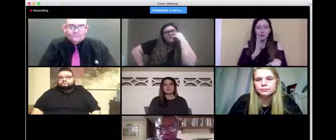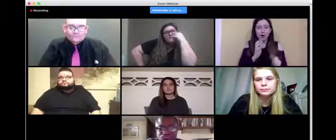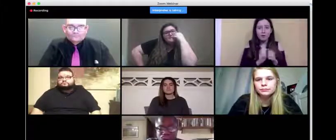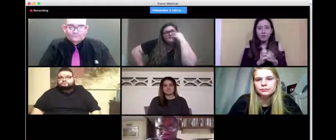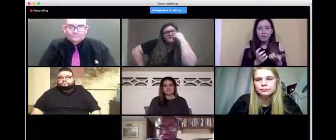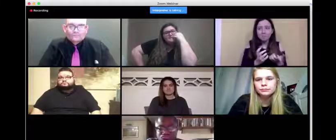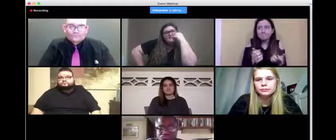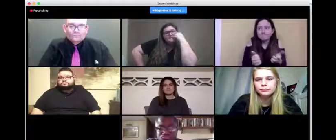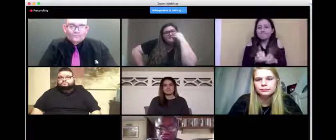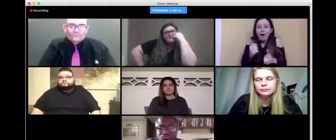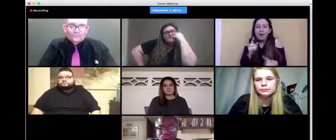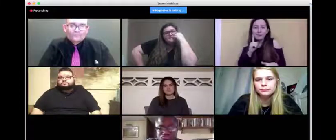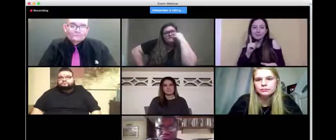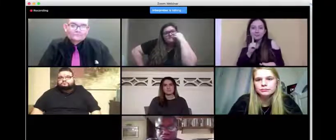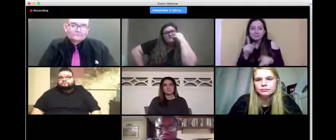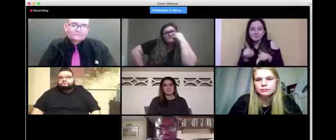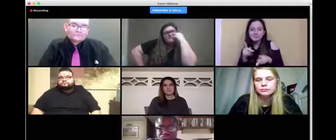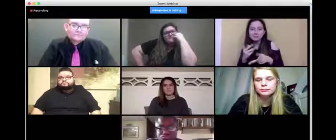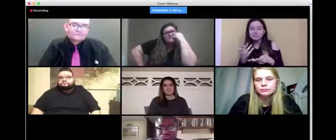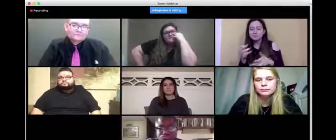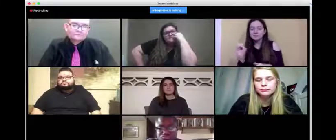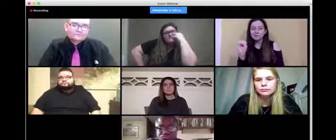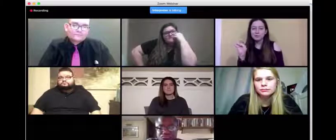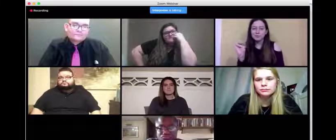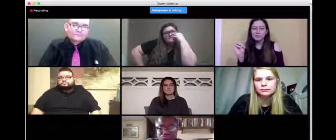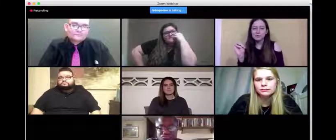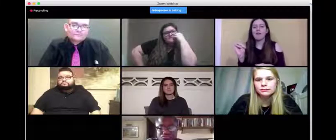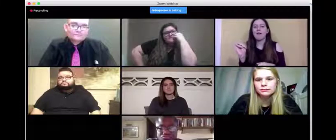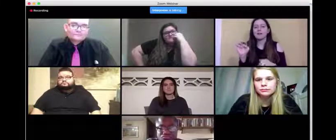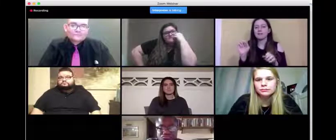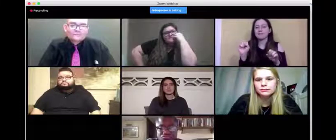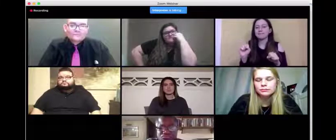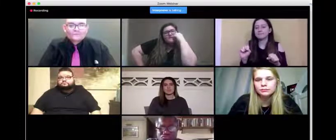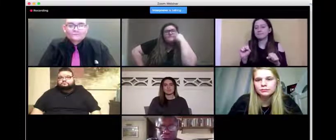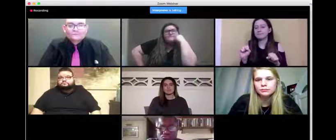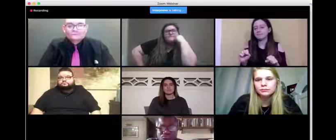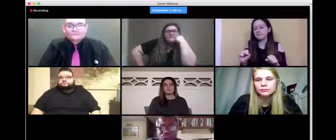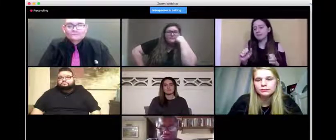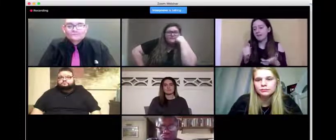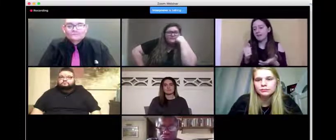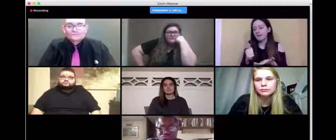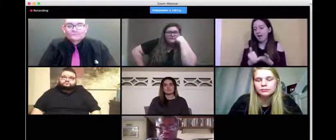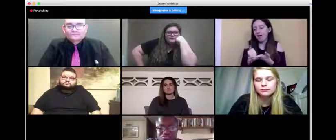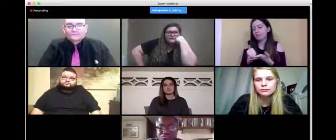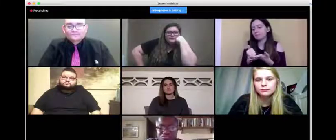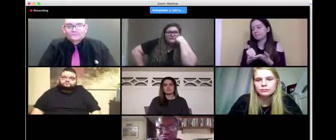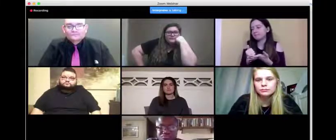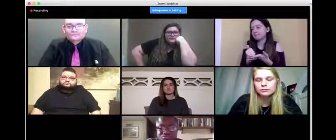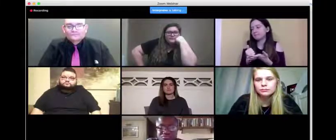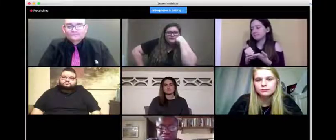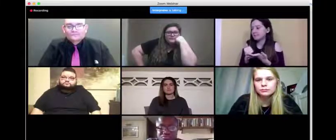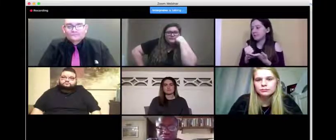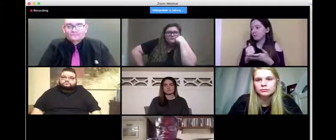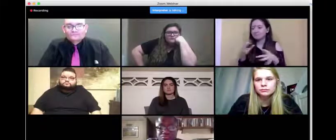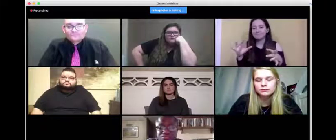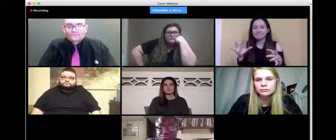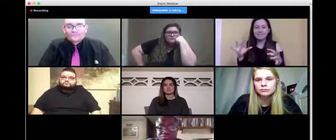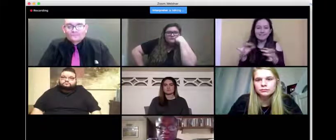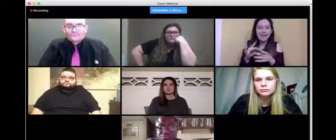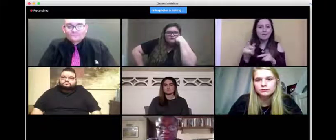with social media, it really helps to connect us together. And I, like